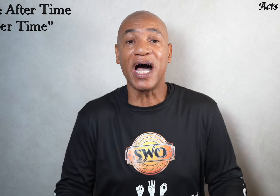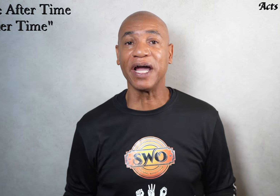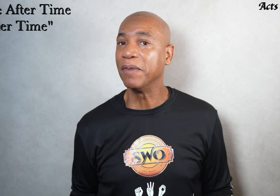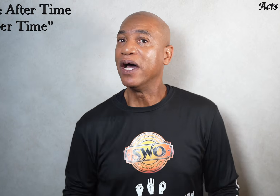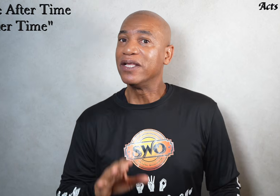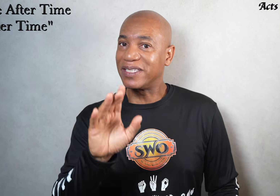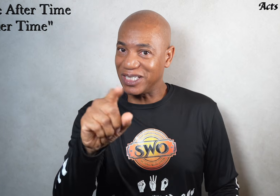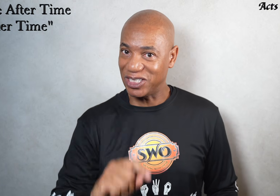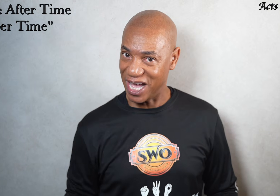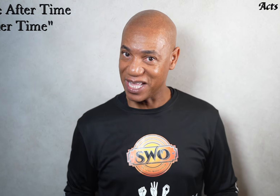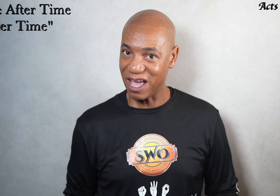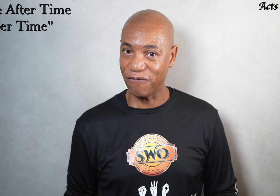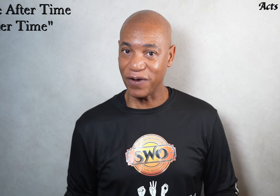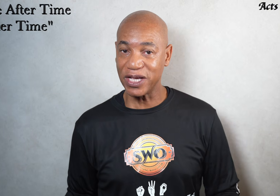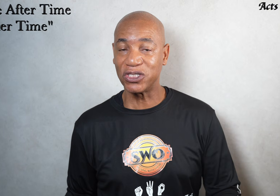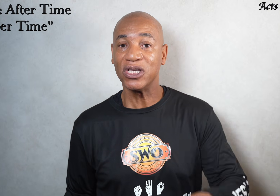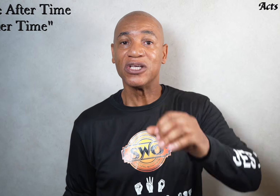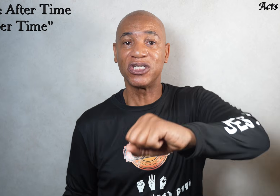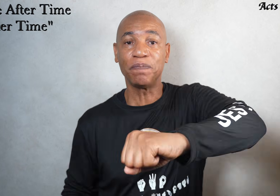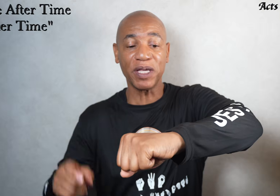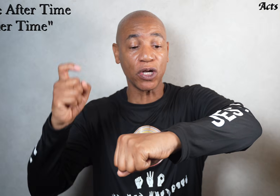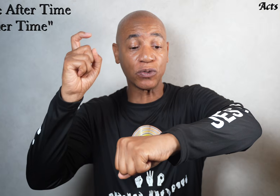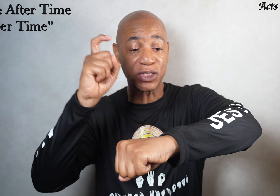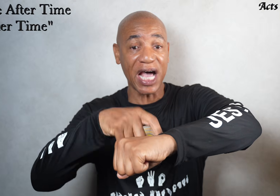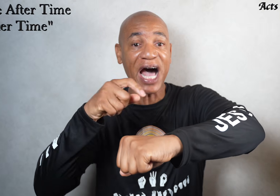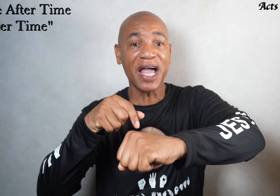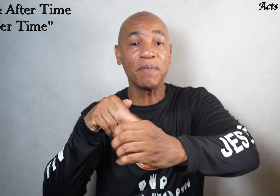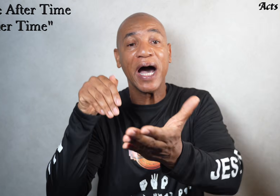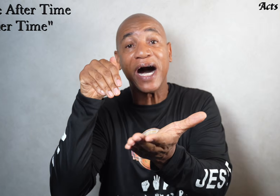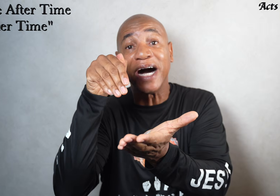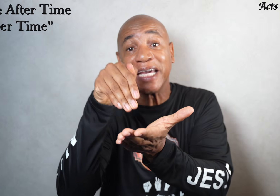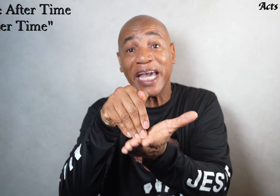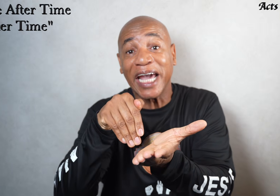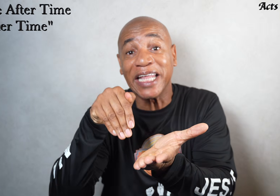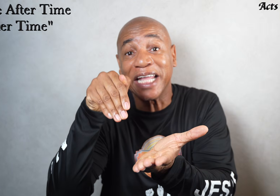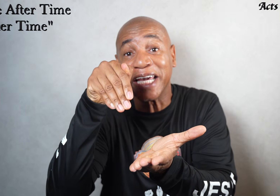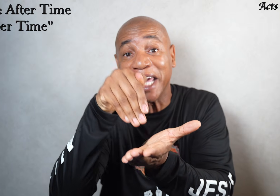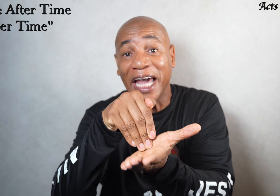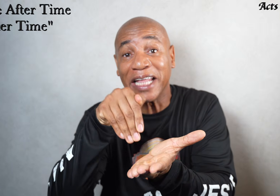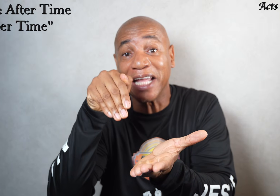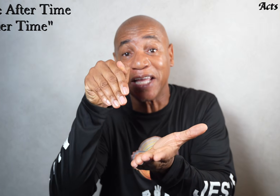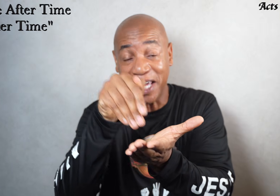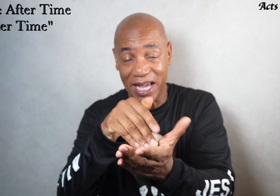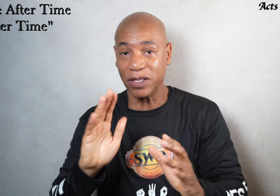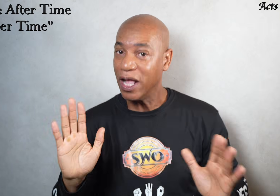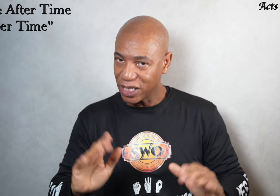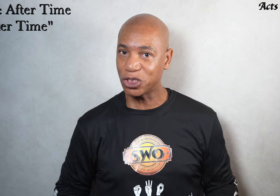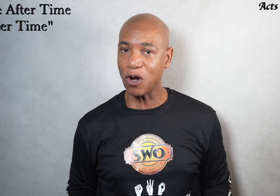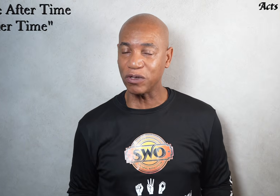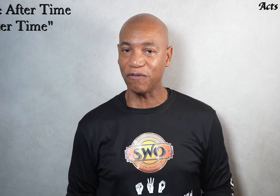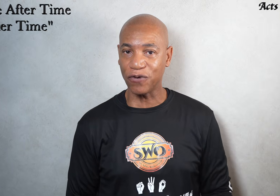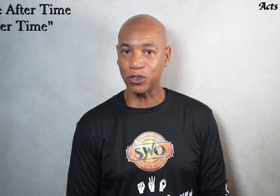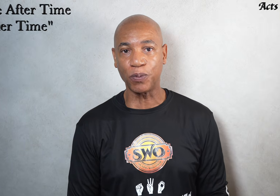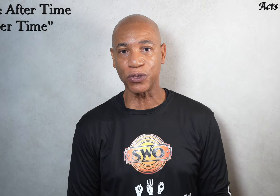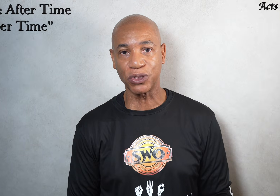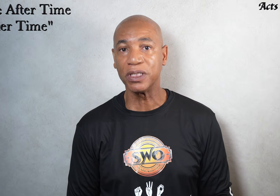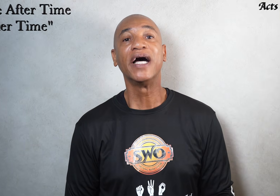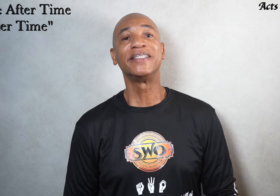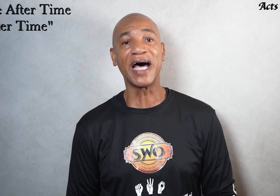time. To sign that phrase, simply go time, again and again and again. Let's start with the first portion,